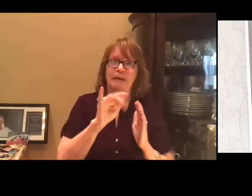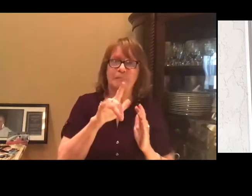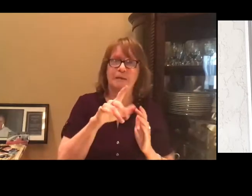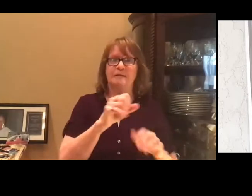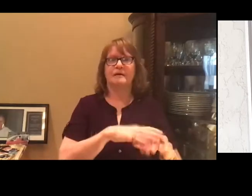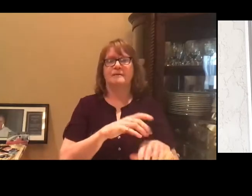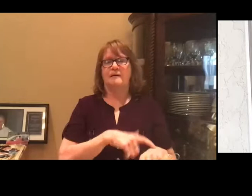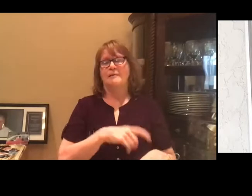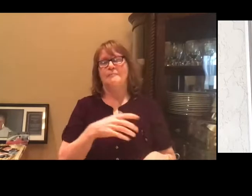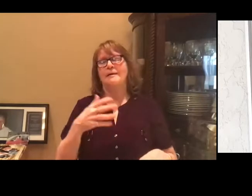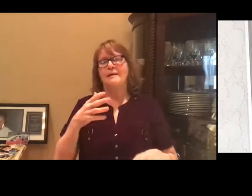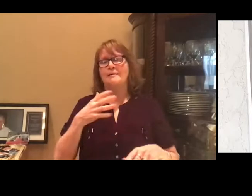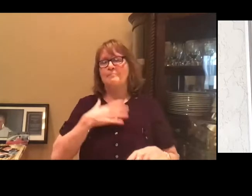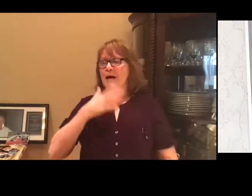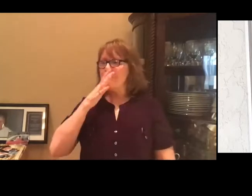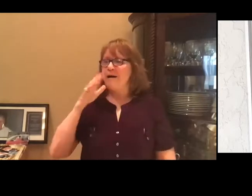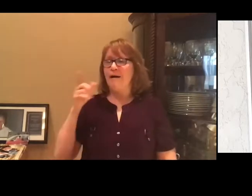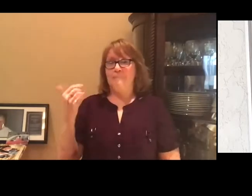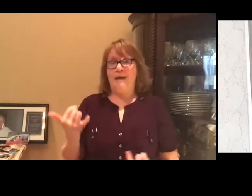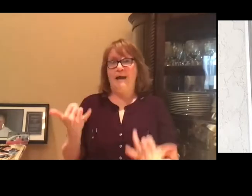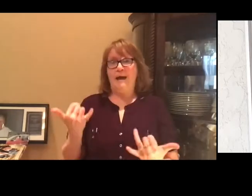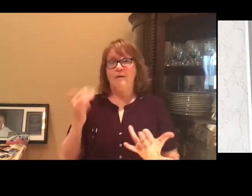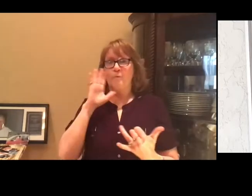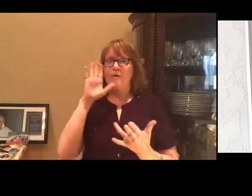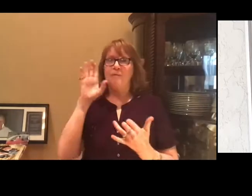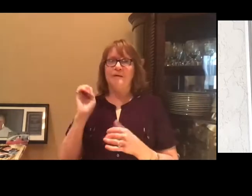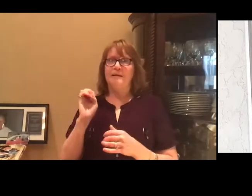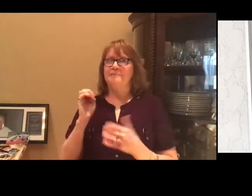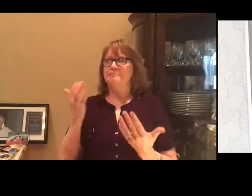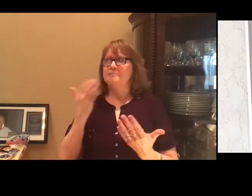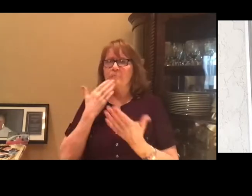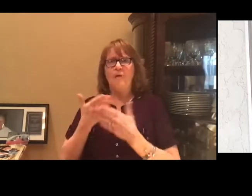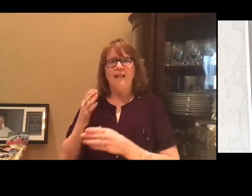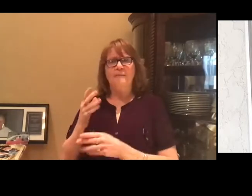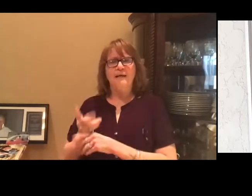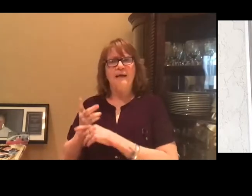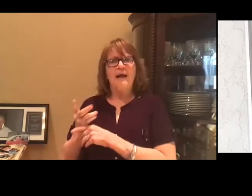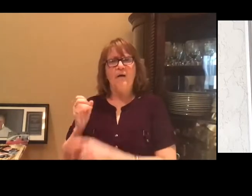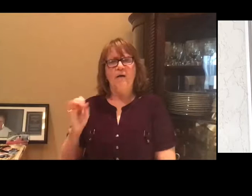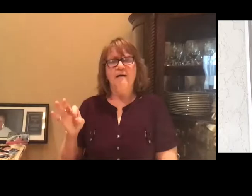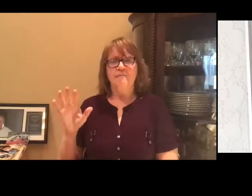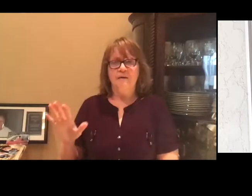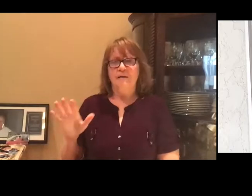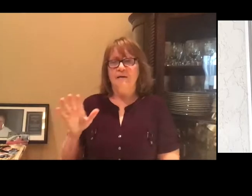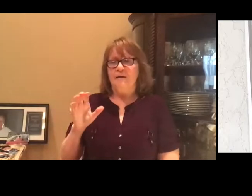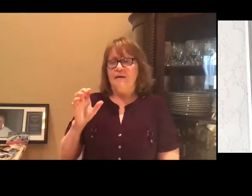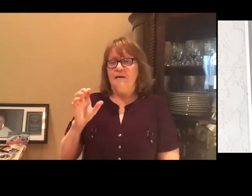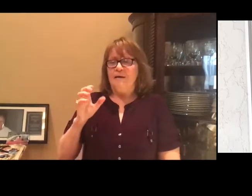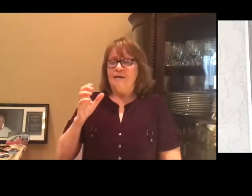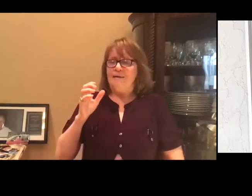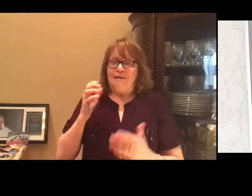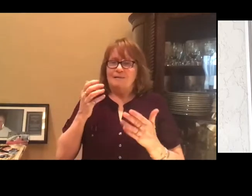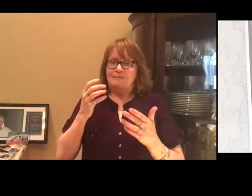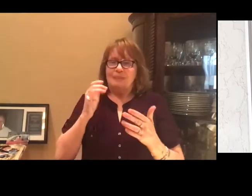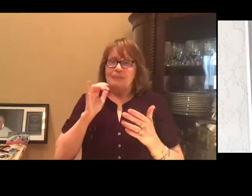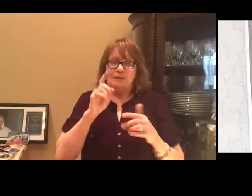and that's a blessing. I mean, what more could you ask from a man than to provide for his